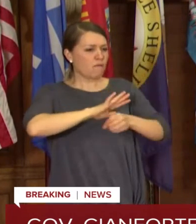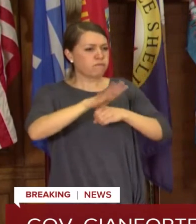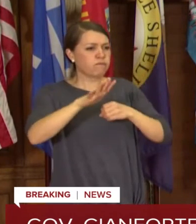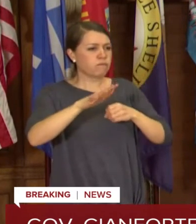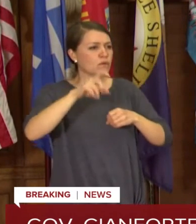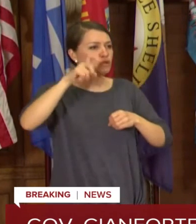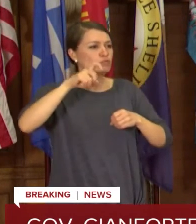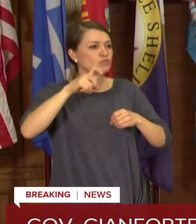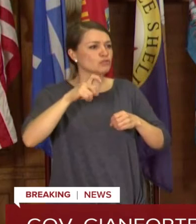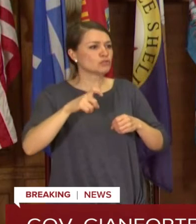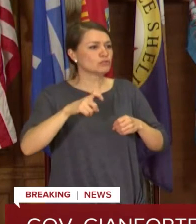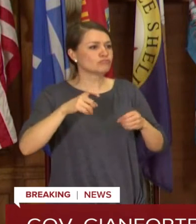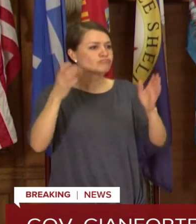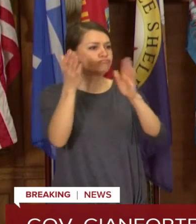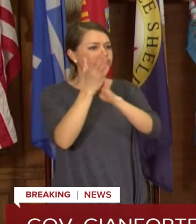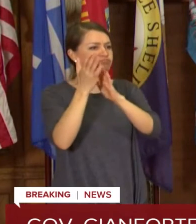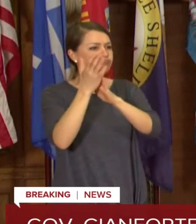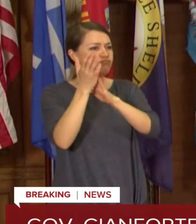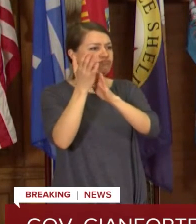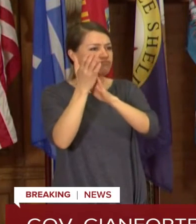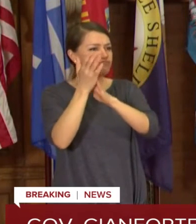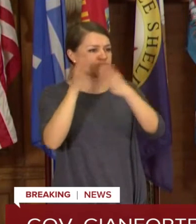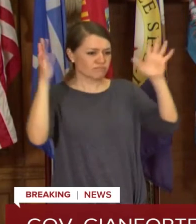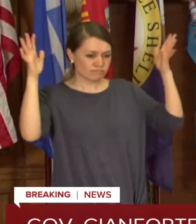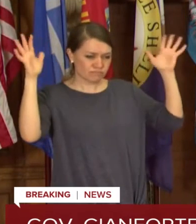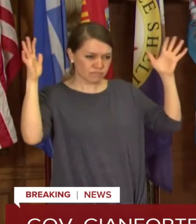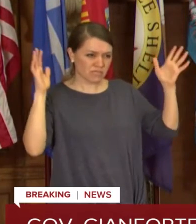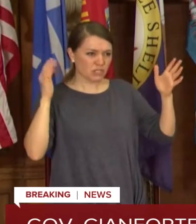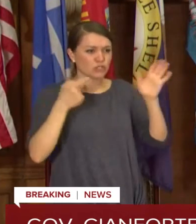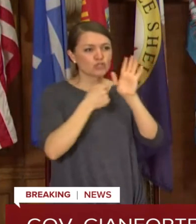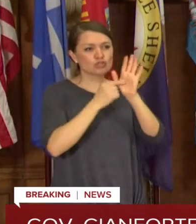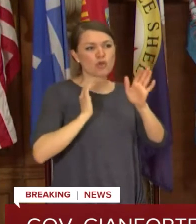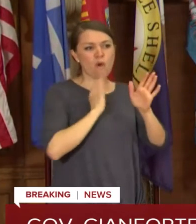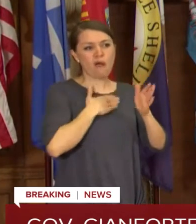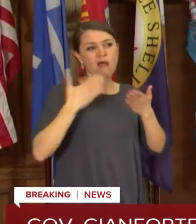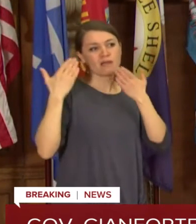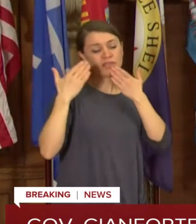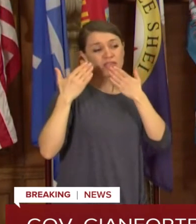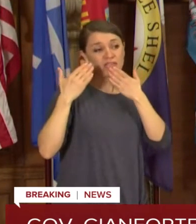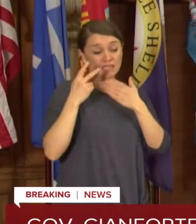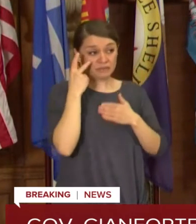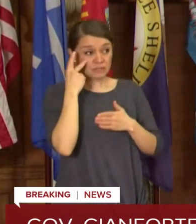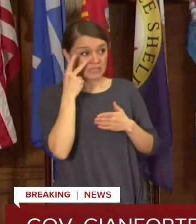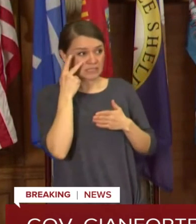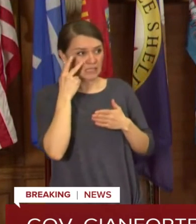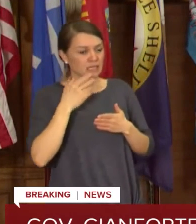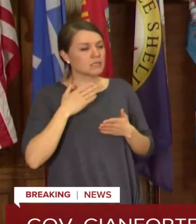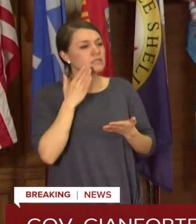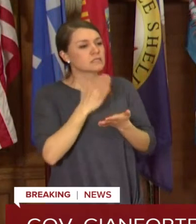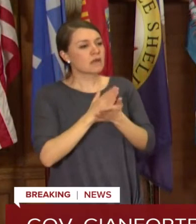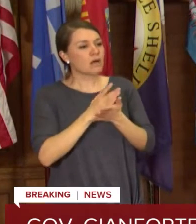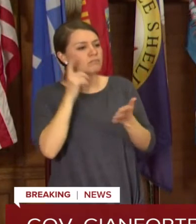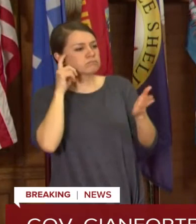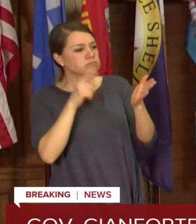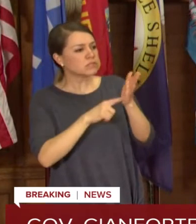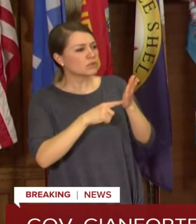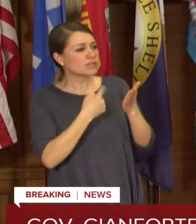a strong round of applause and our thanks. And when we see them, take a minute to say thank